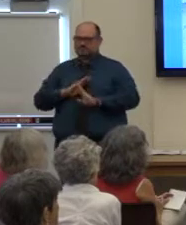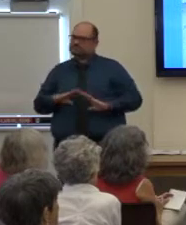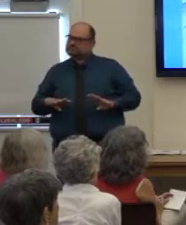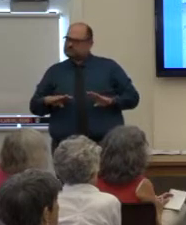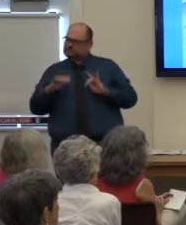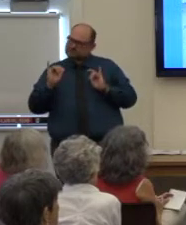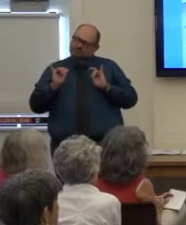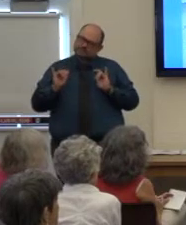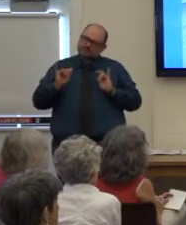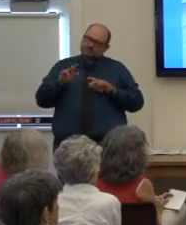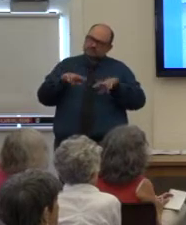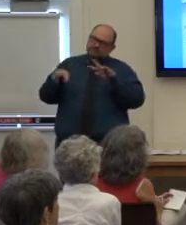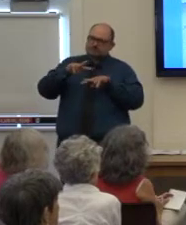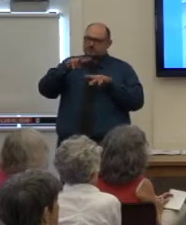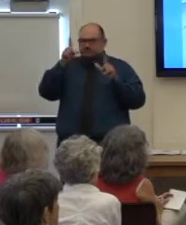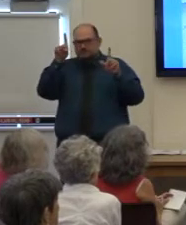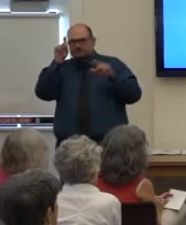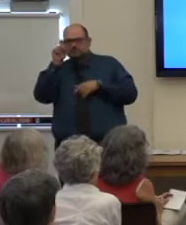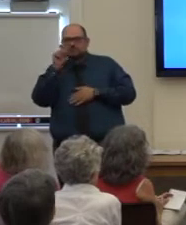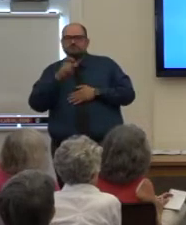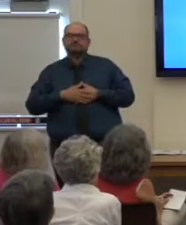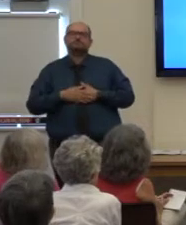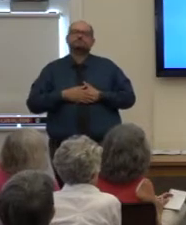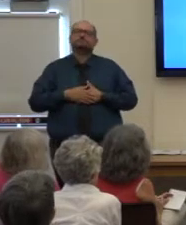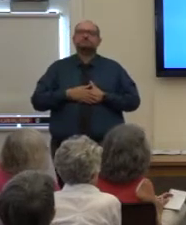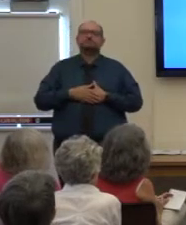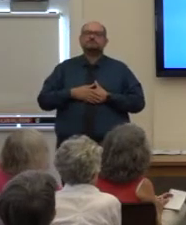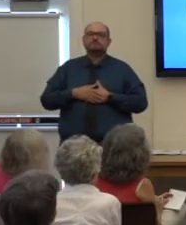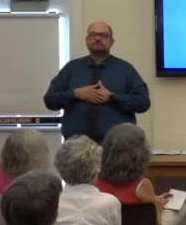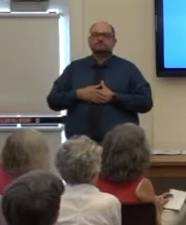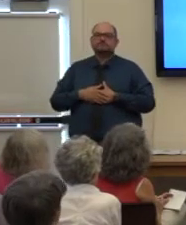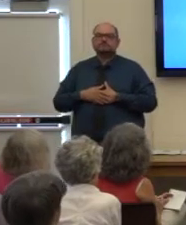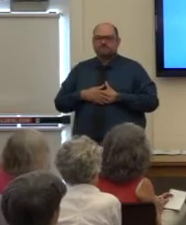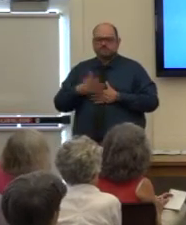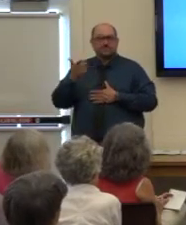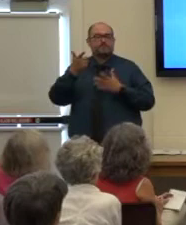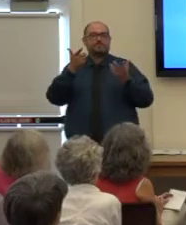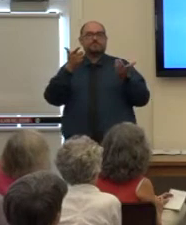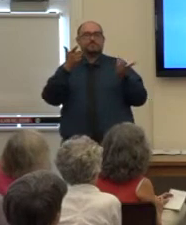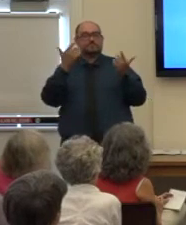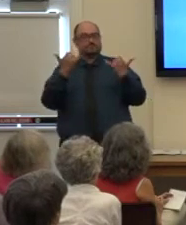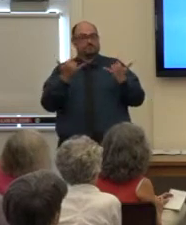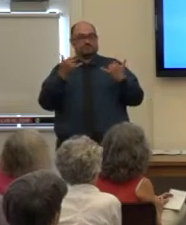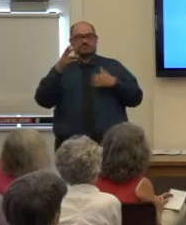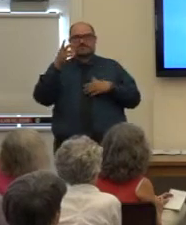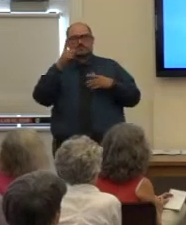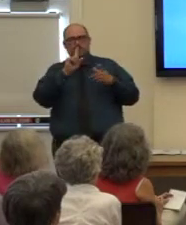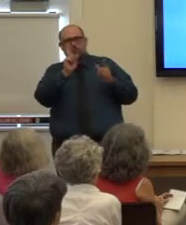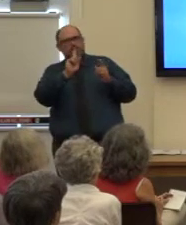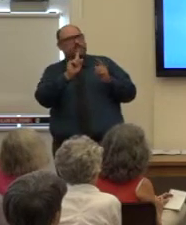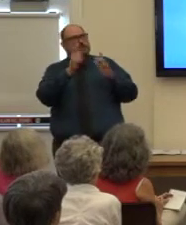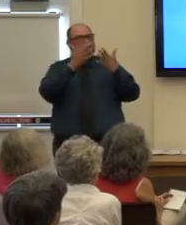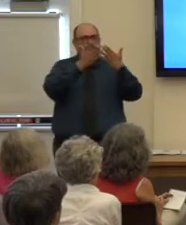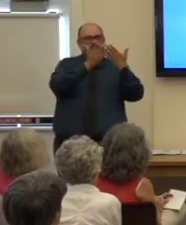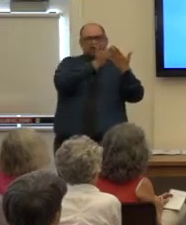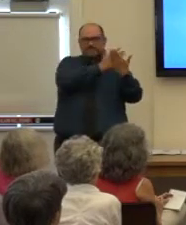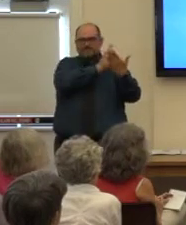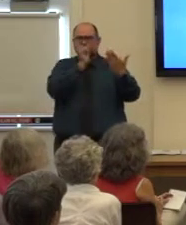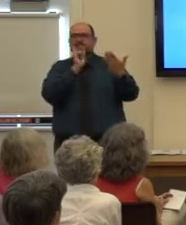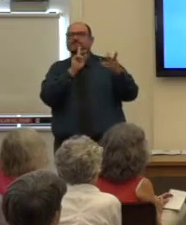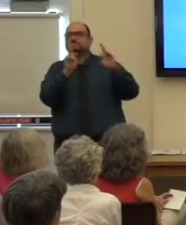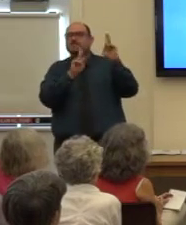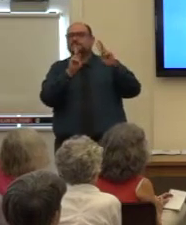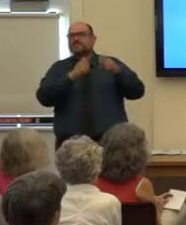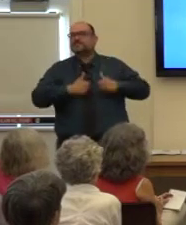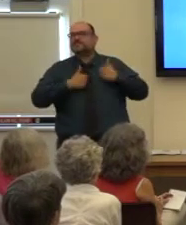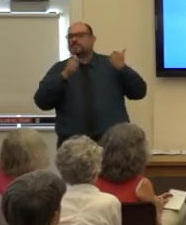We don't know for certain where many of the early deaf citizens of Chilmark lived, what